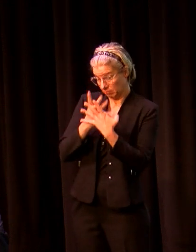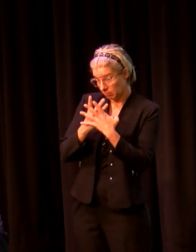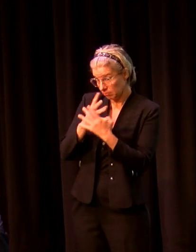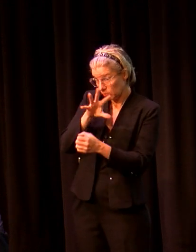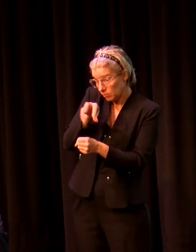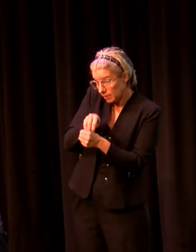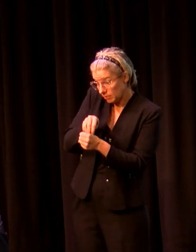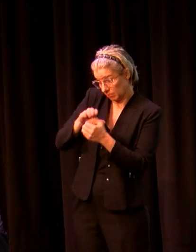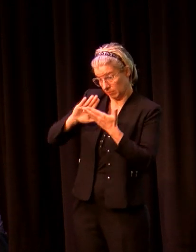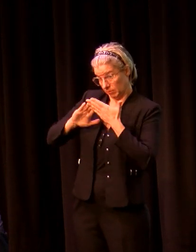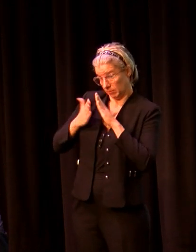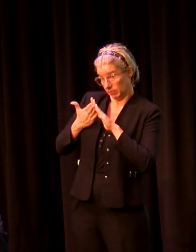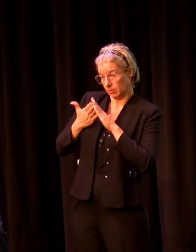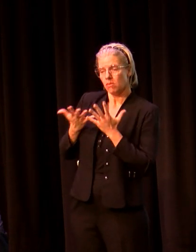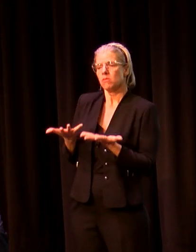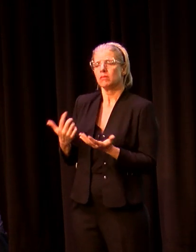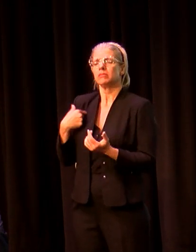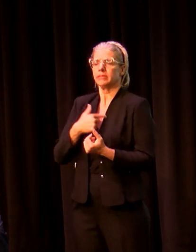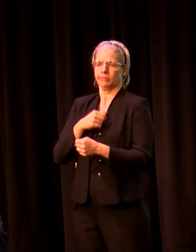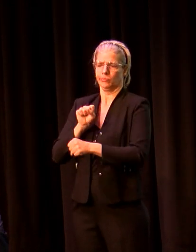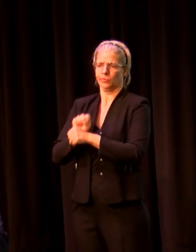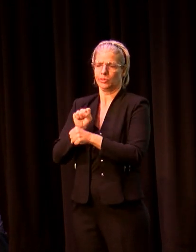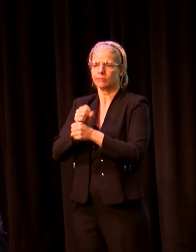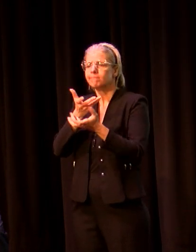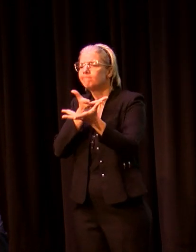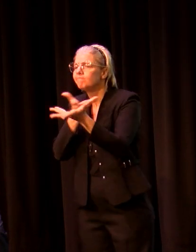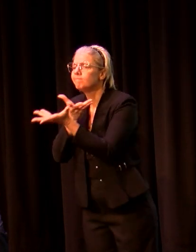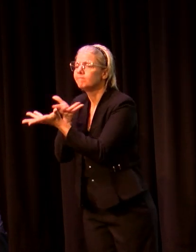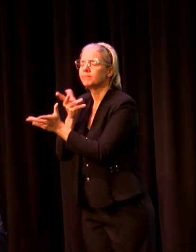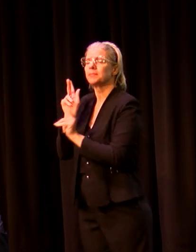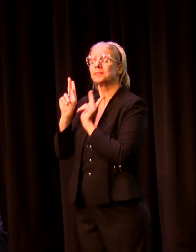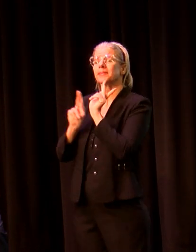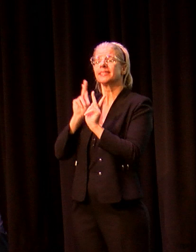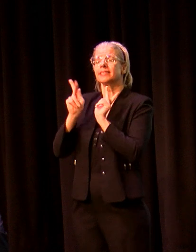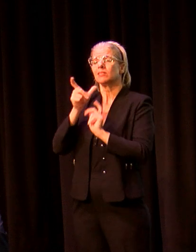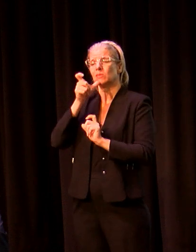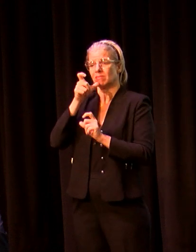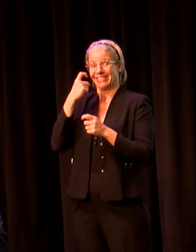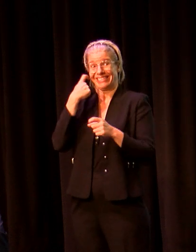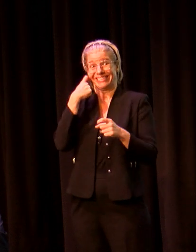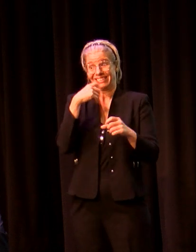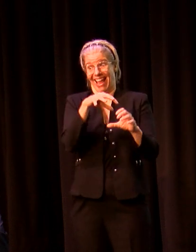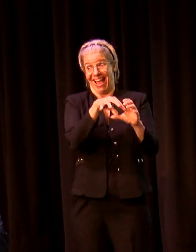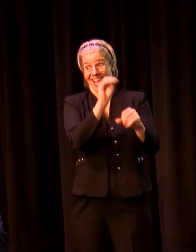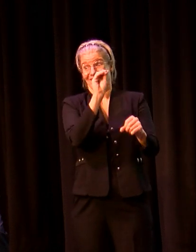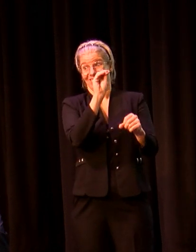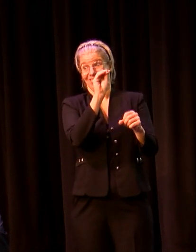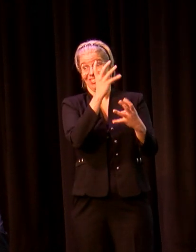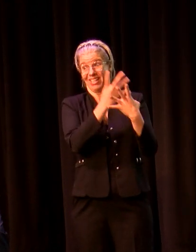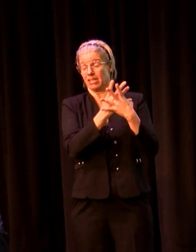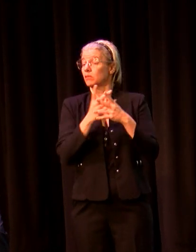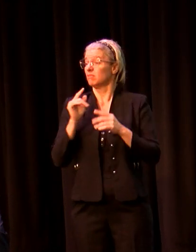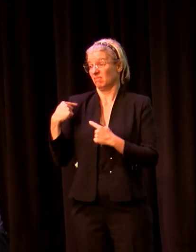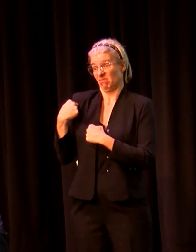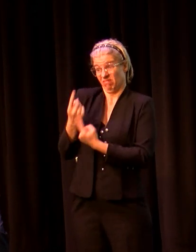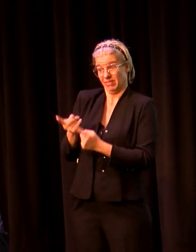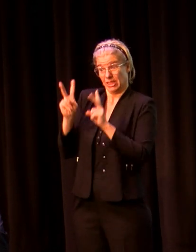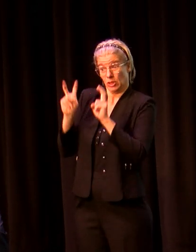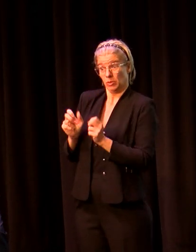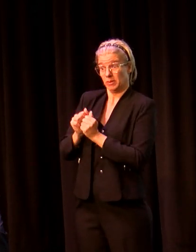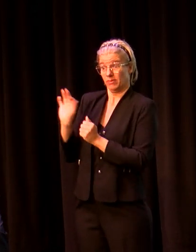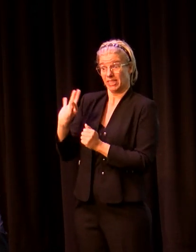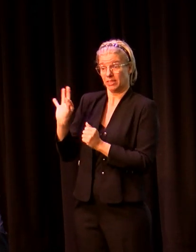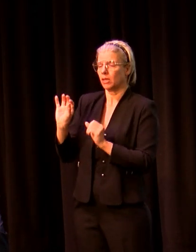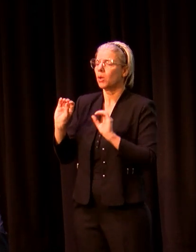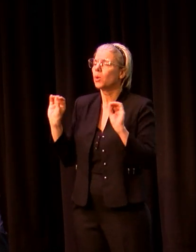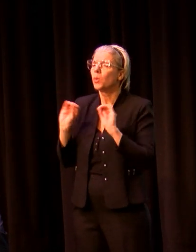work with people coming in re-entry, and a major issue that we're having right now with the Frederick County Jail is they don't have sidewalks. And so what happens